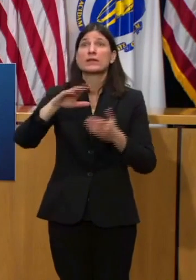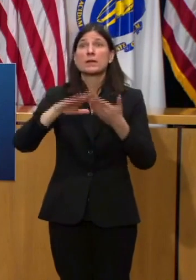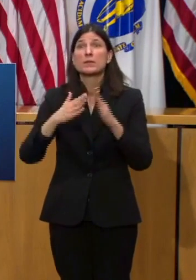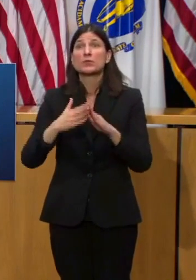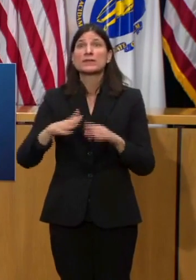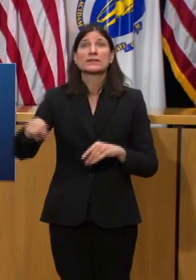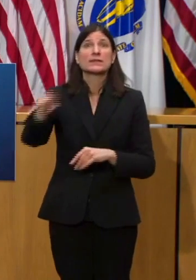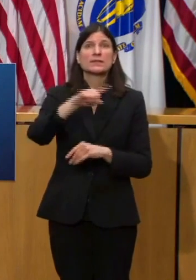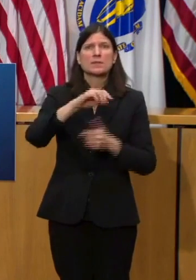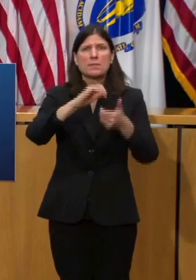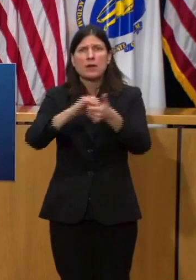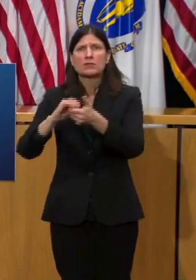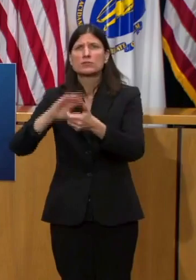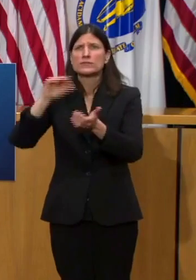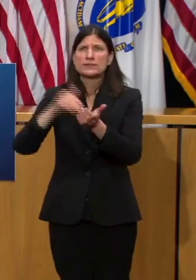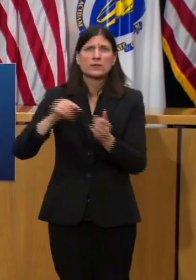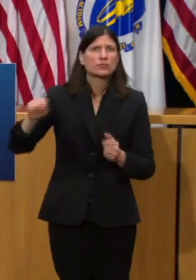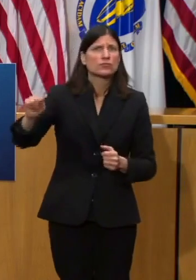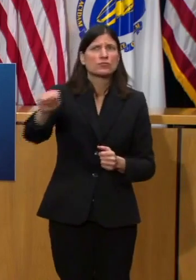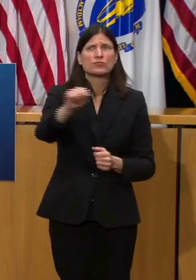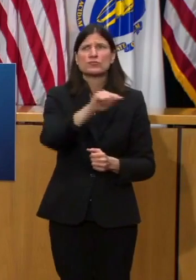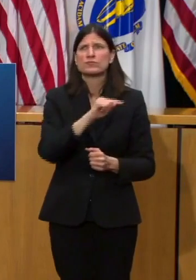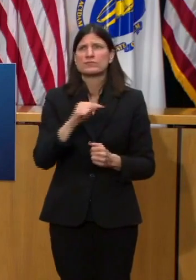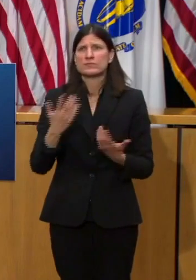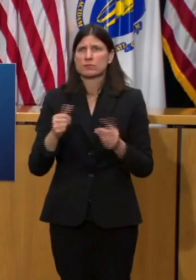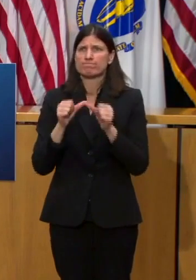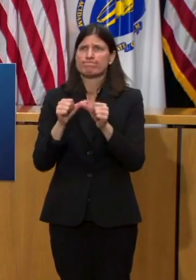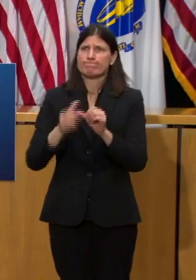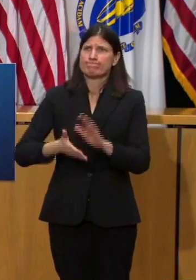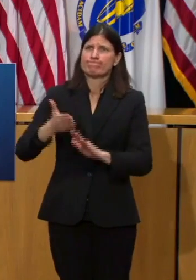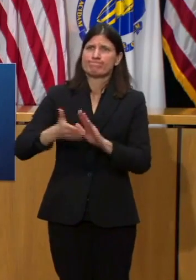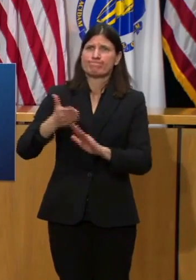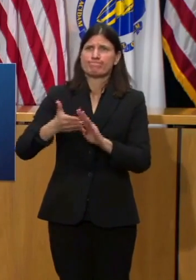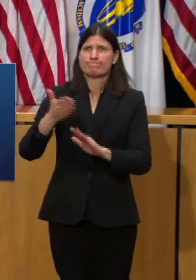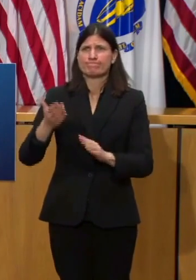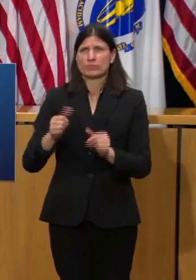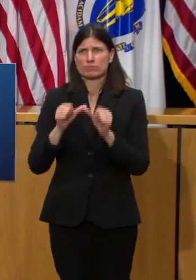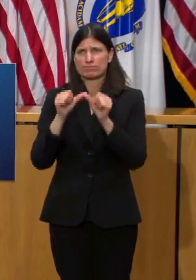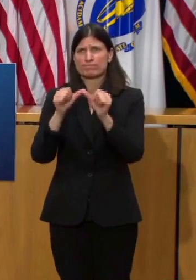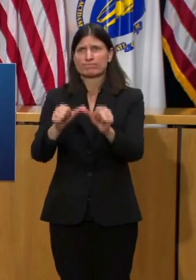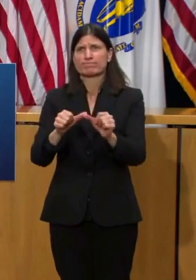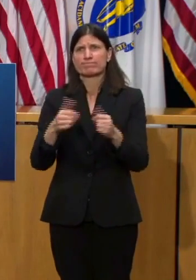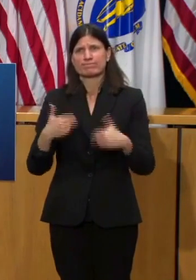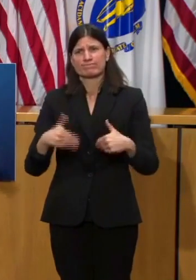pandemic. I look forward to their work each and every day. With that, Governor, thank you.